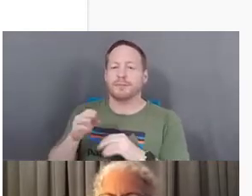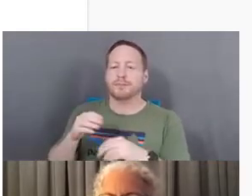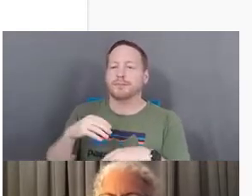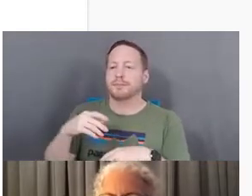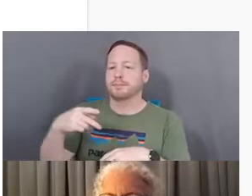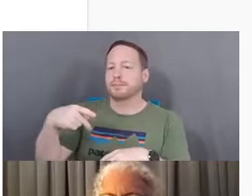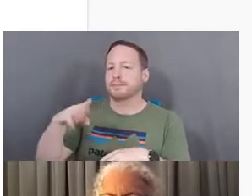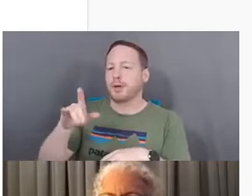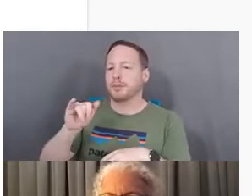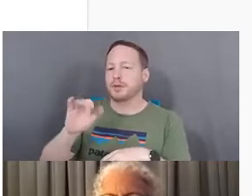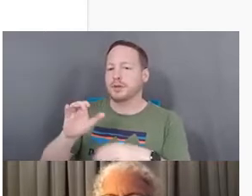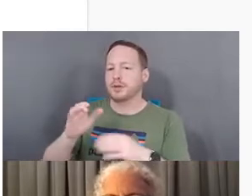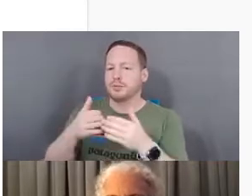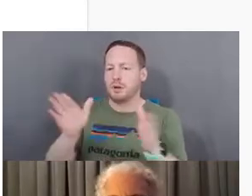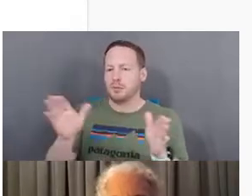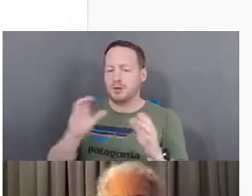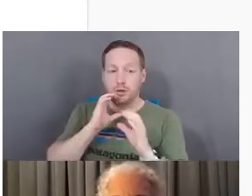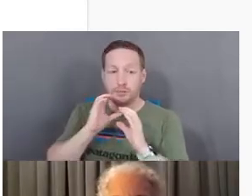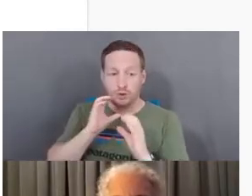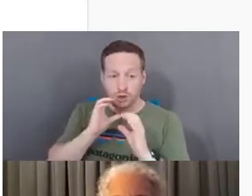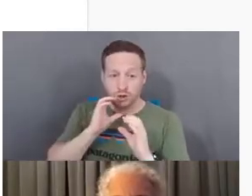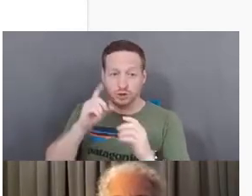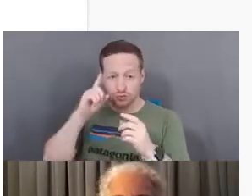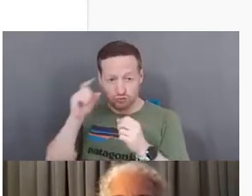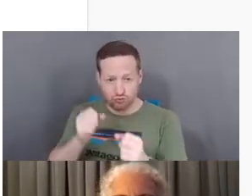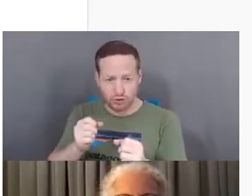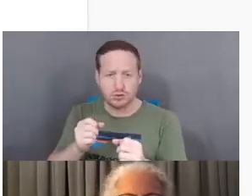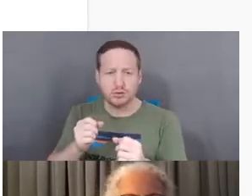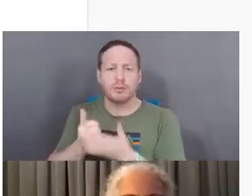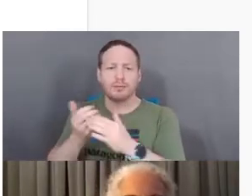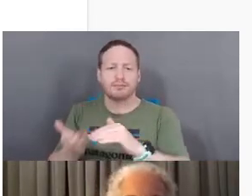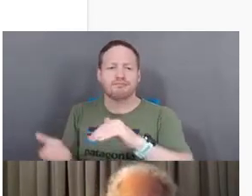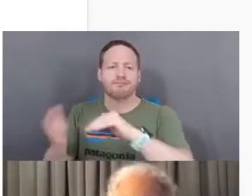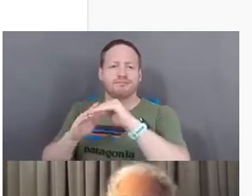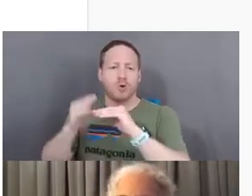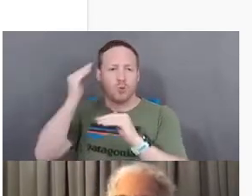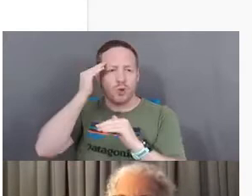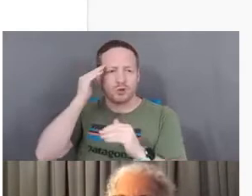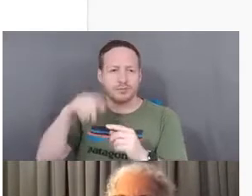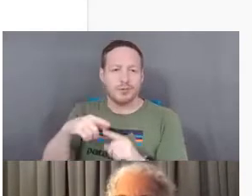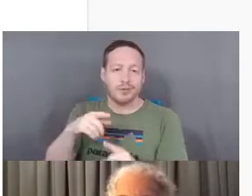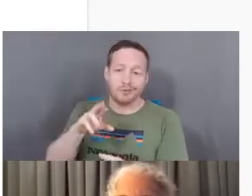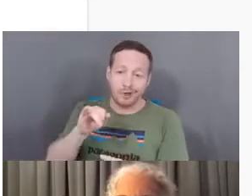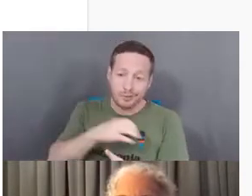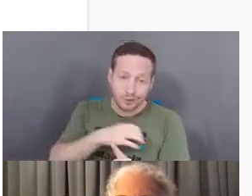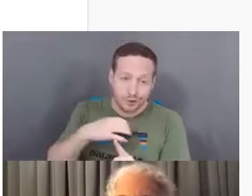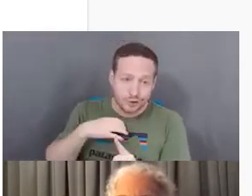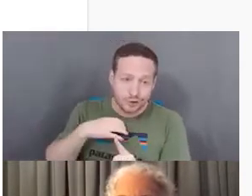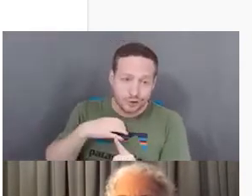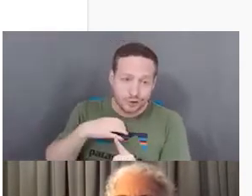offered there. The third one is developing a public communication strategy to increase awareness about